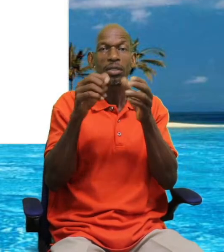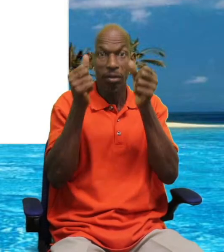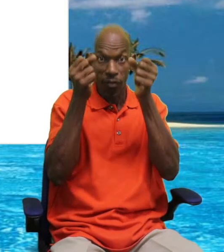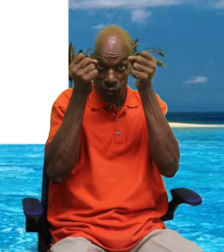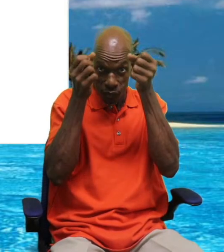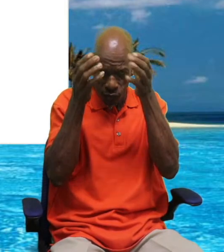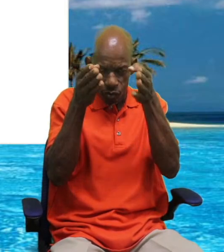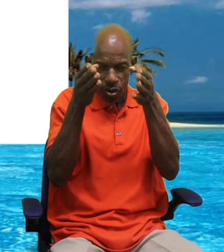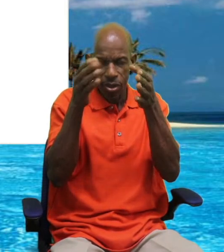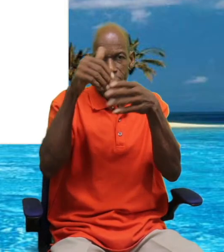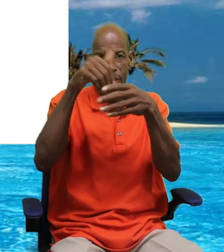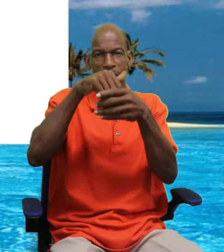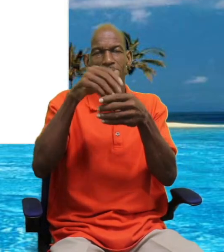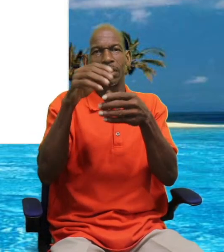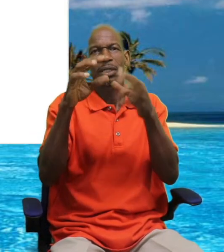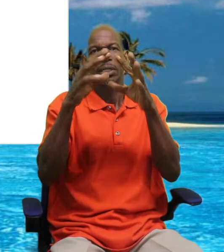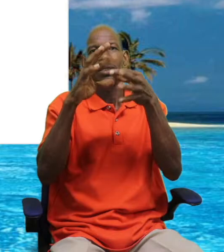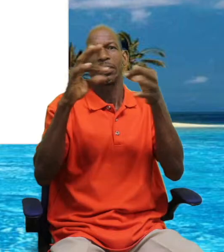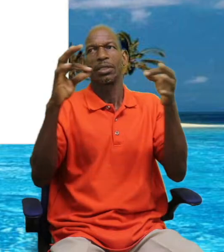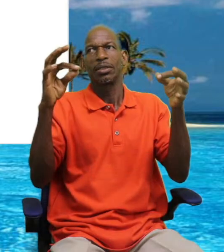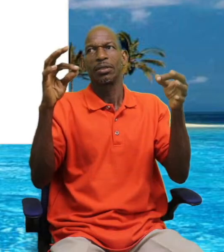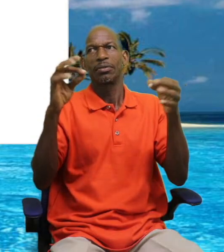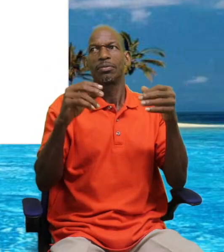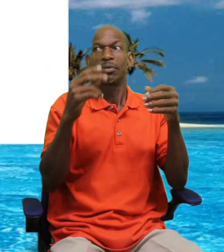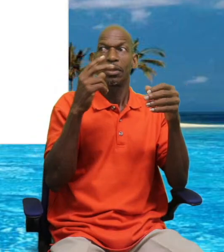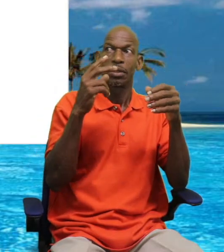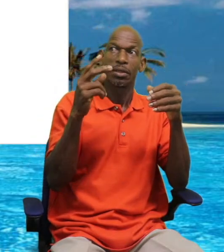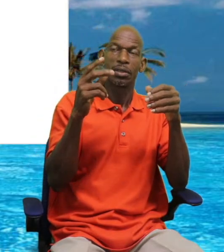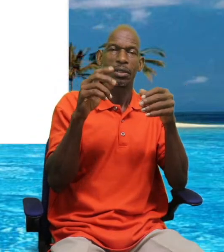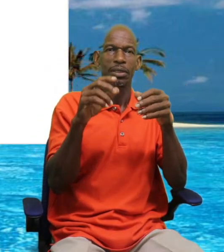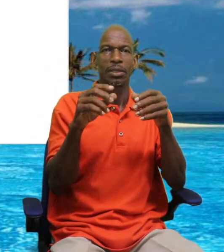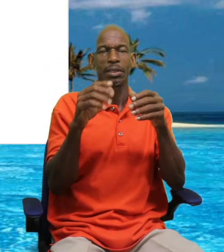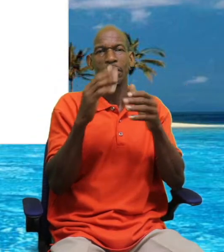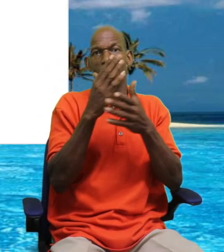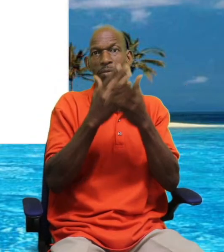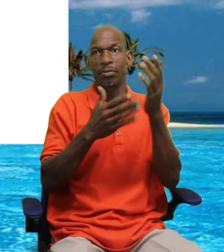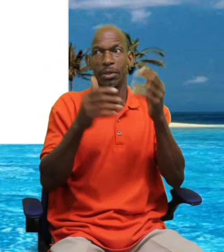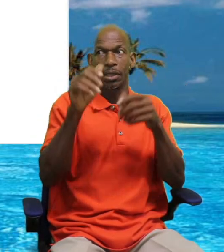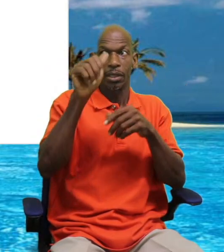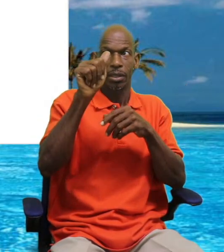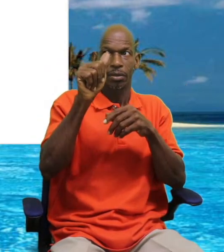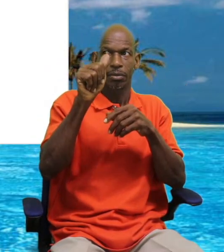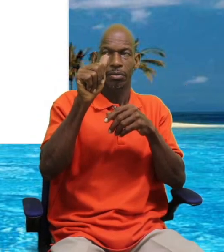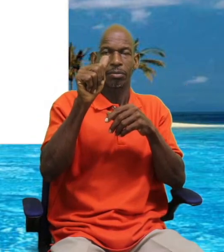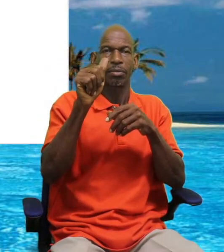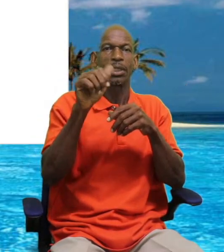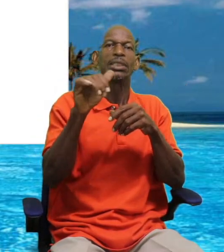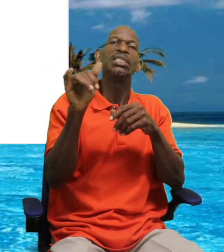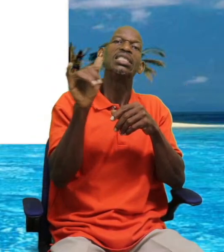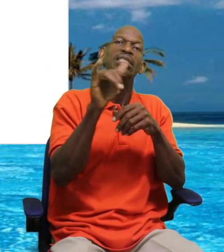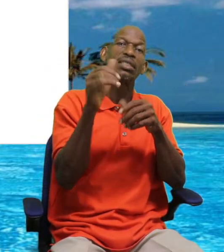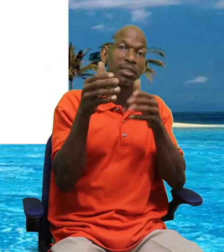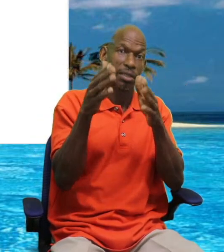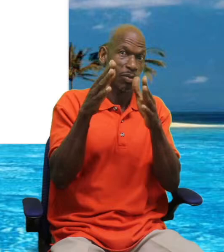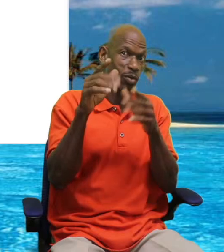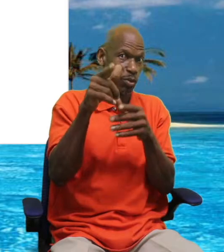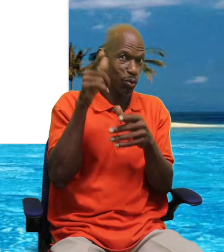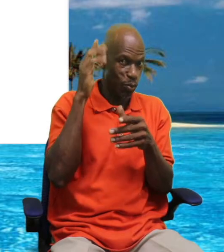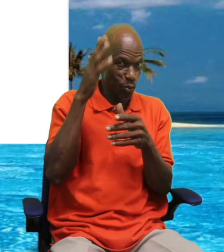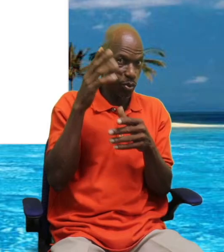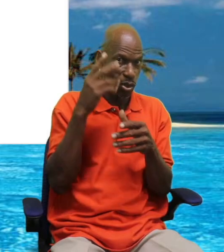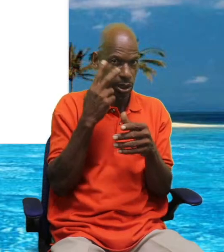section A that I'm formatting our revision the same way the test will be formatted. Section A,